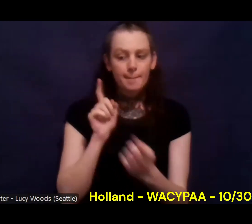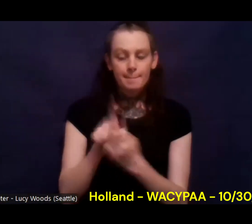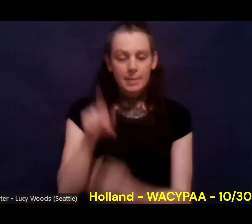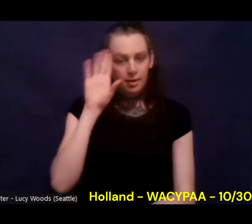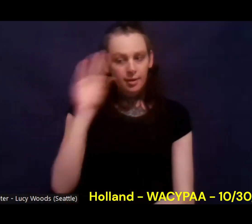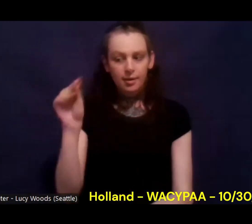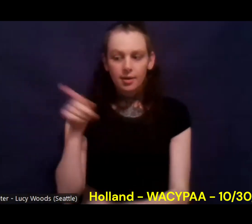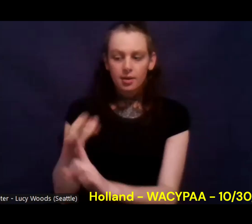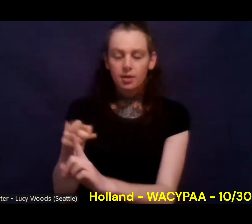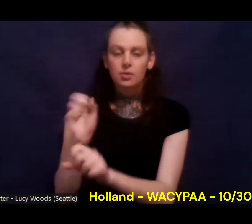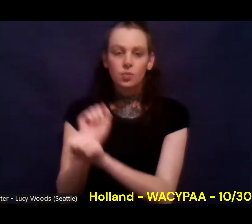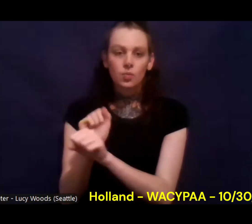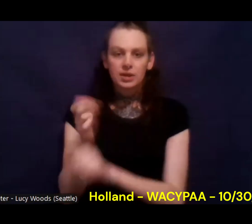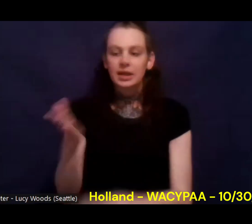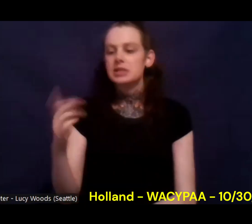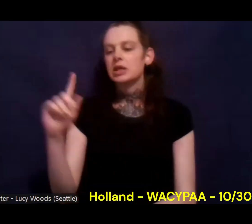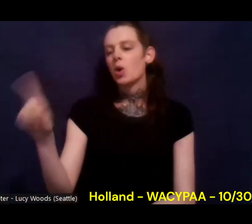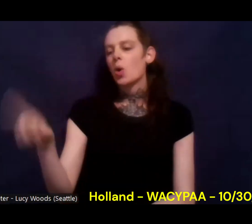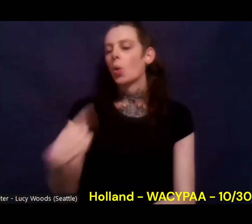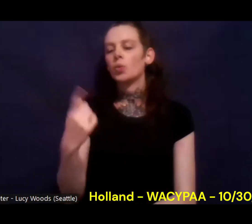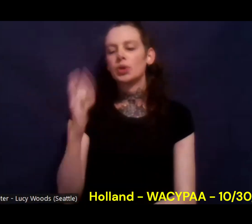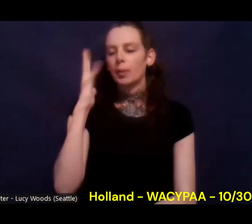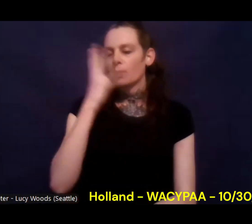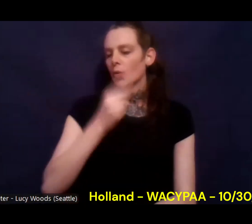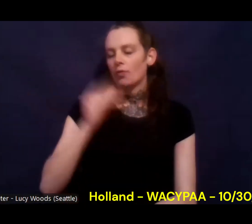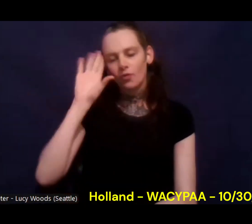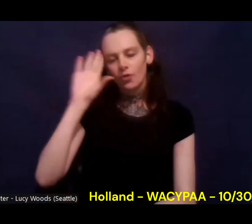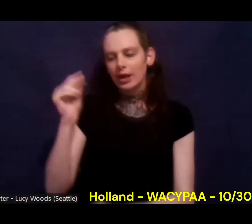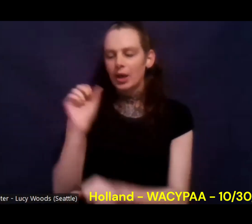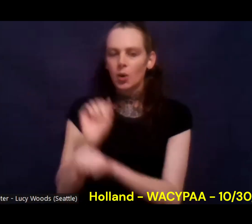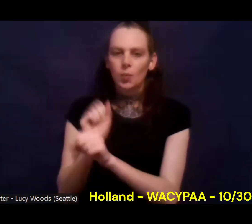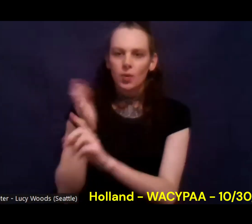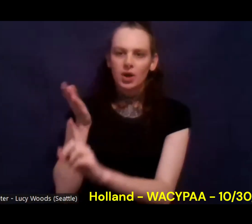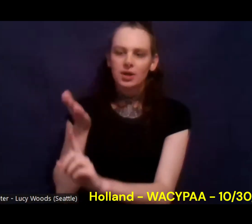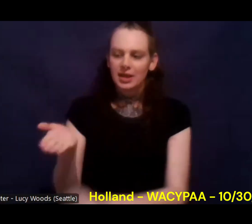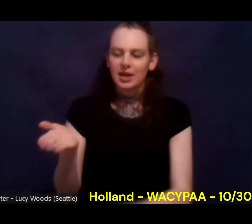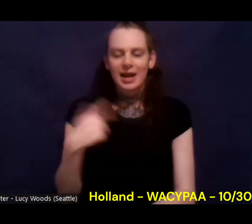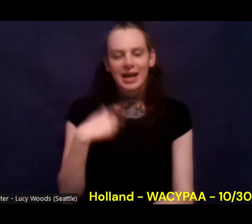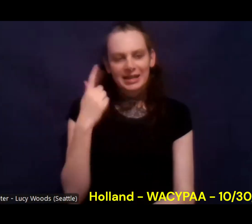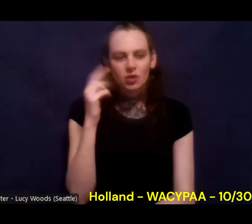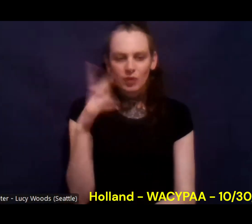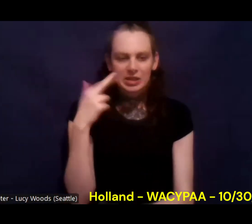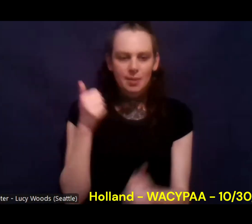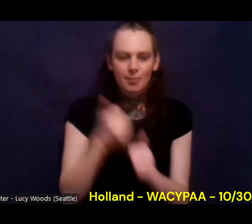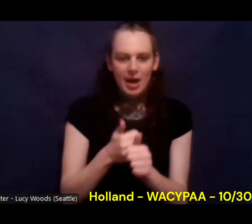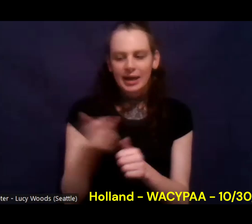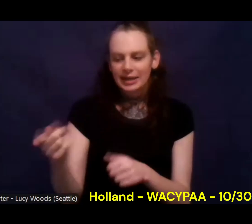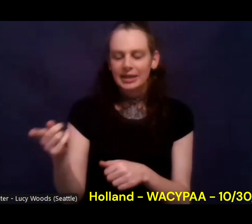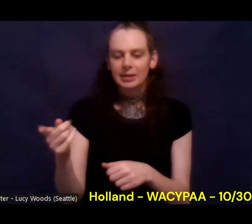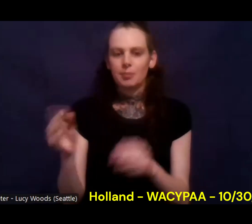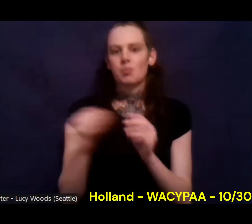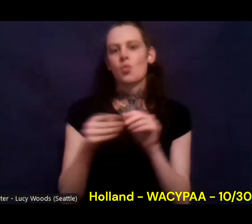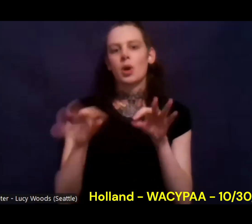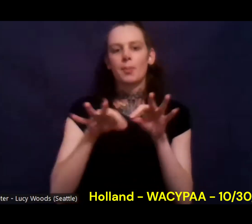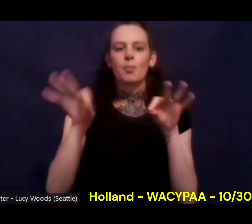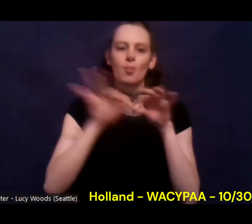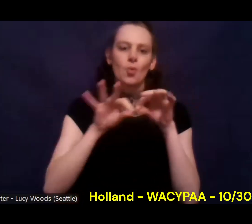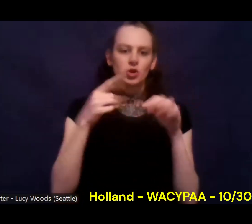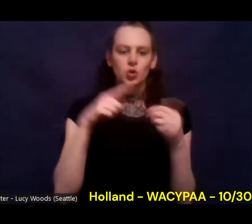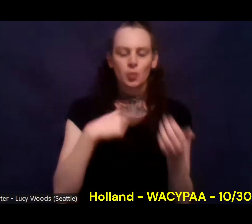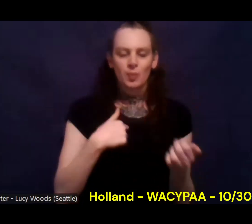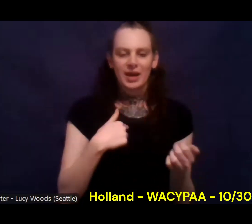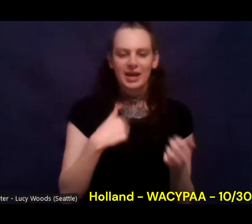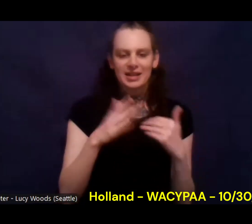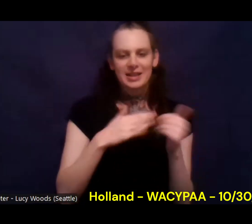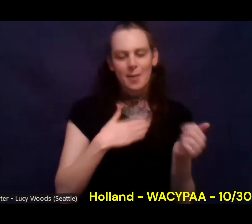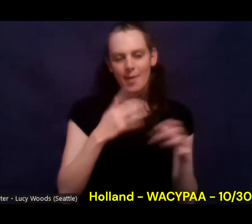there and he was the only attractive one who worked there, which is why I think he spoke louder than my alcoholism there. But he said, I was talking to him about how